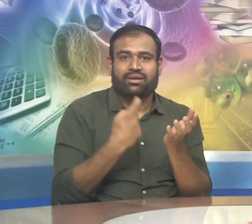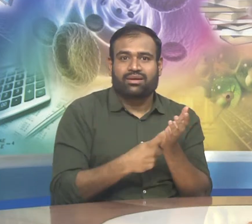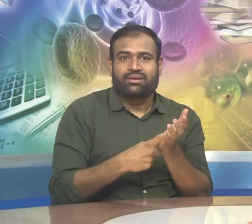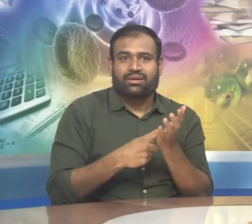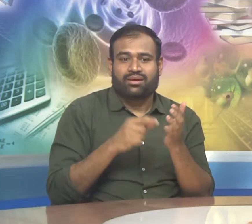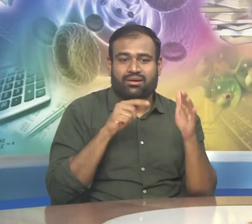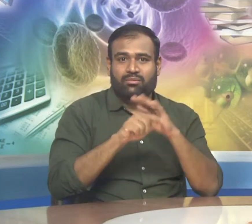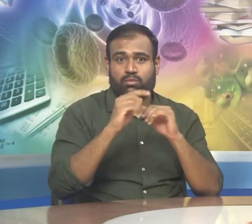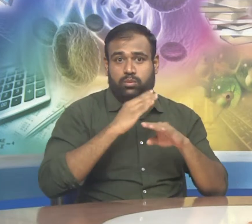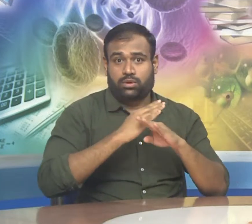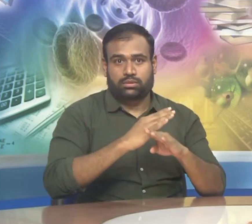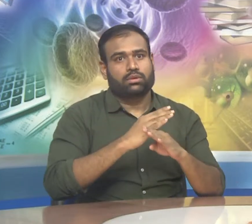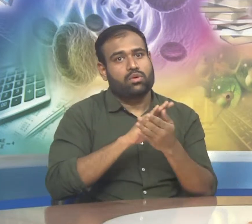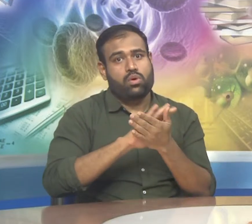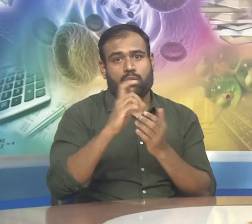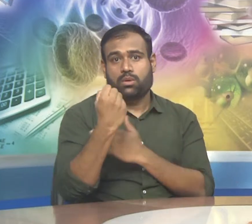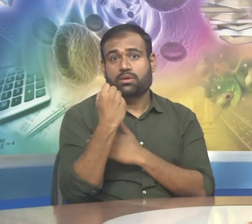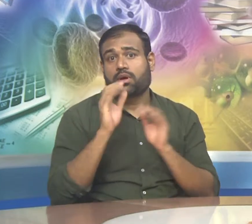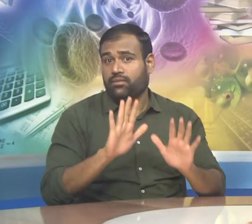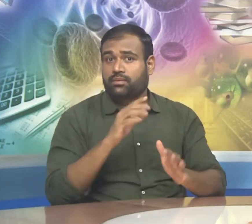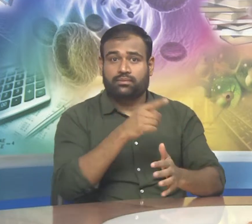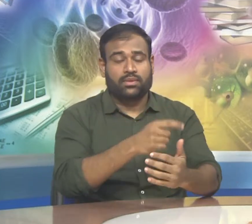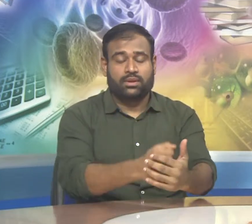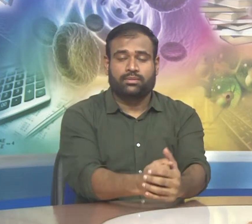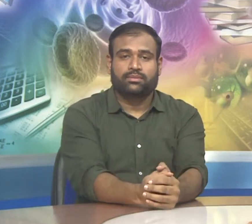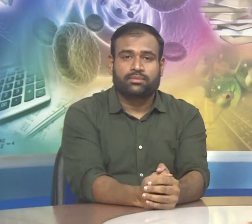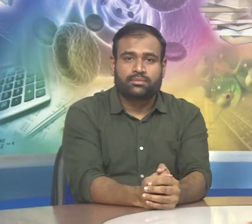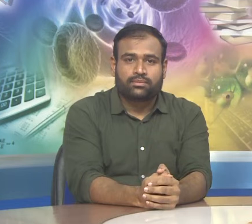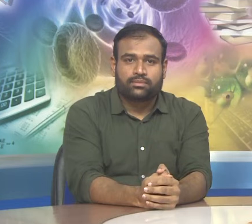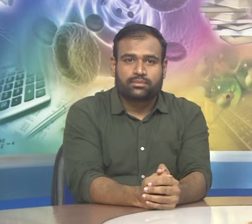to constitutional remedies.